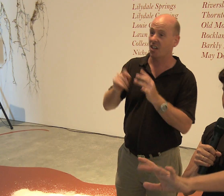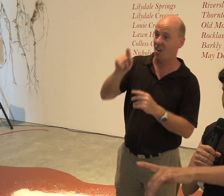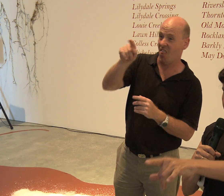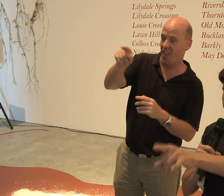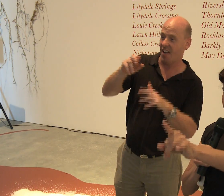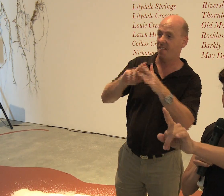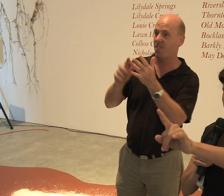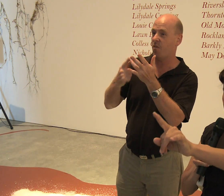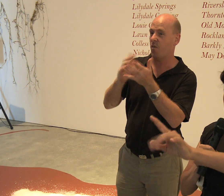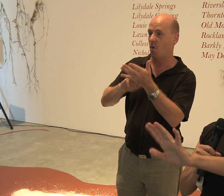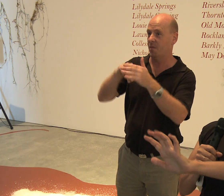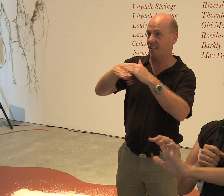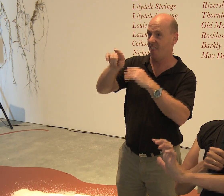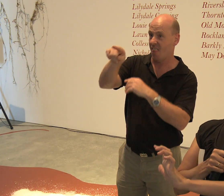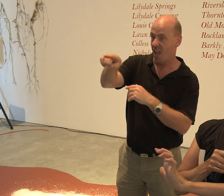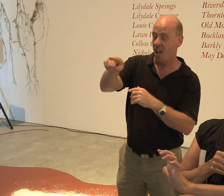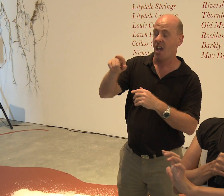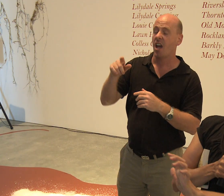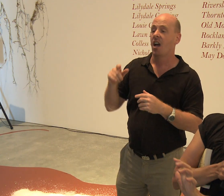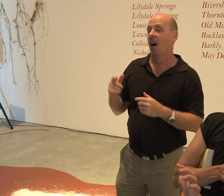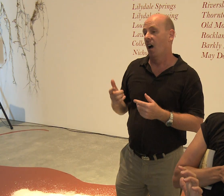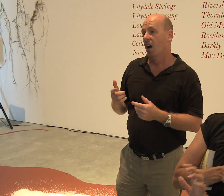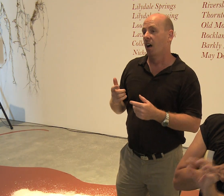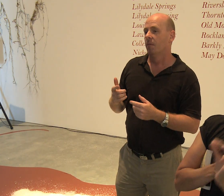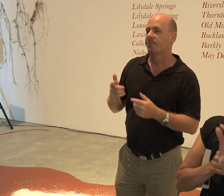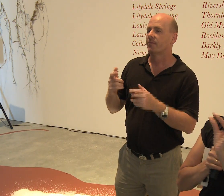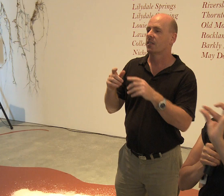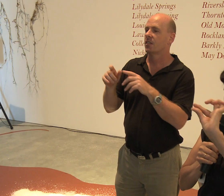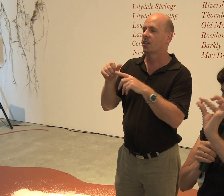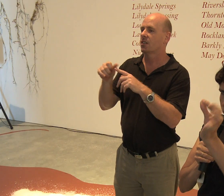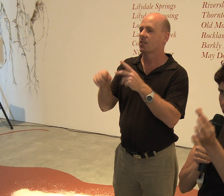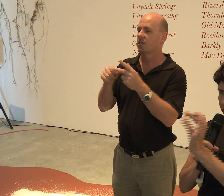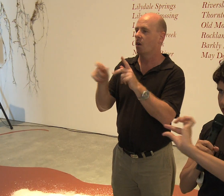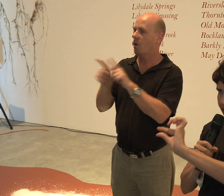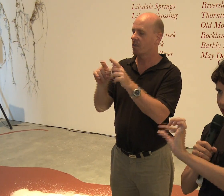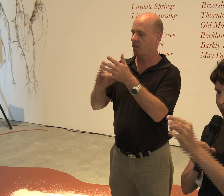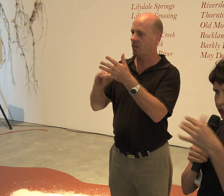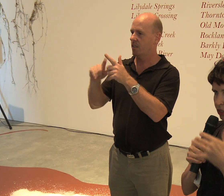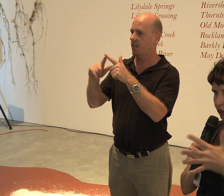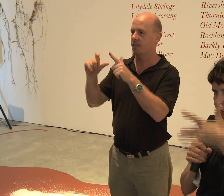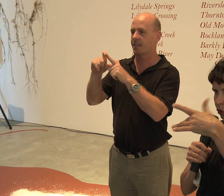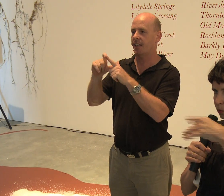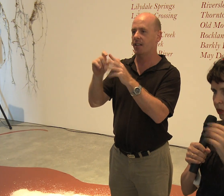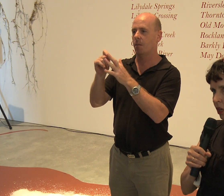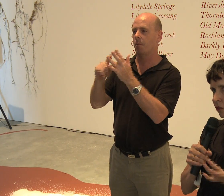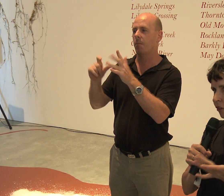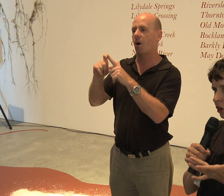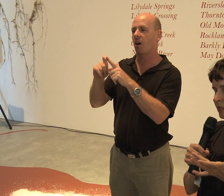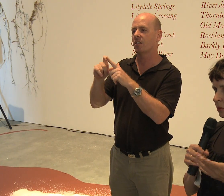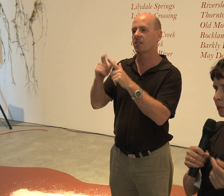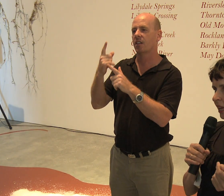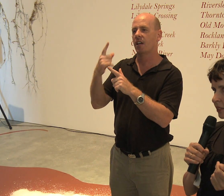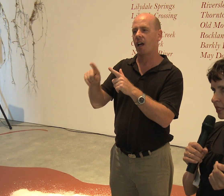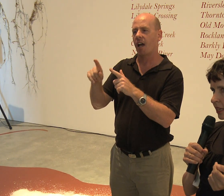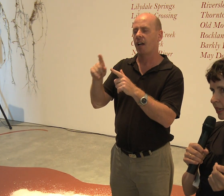form is in there, and it's there's also some little seed pods and a form from